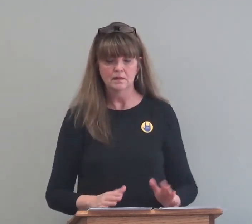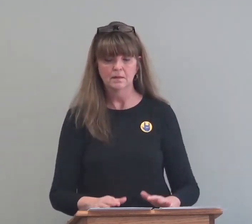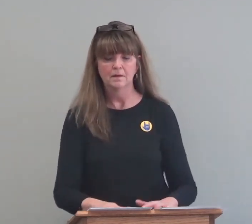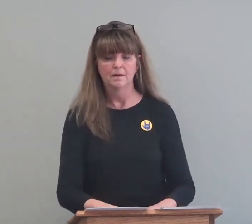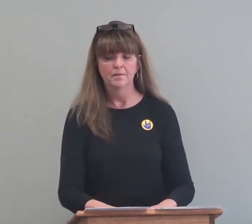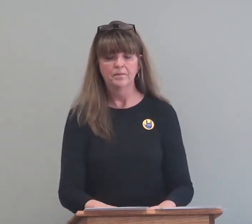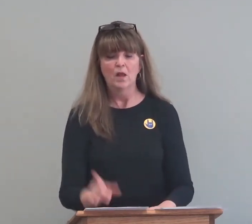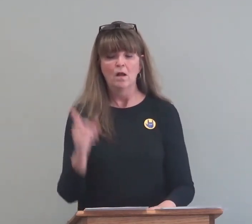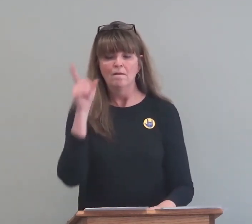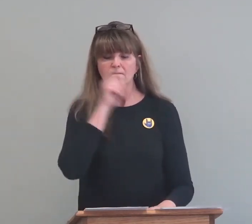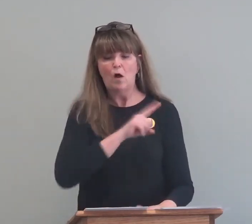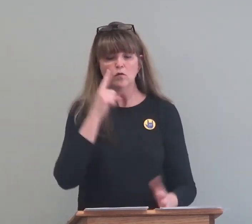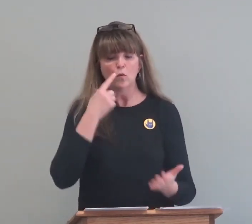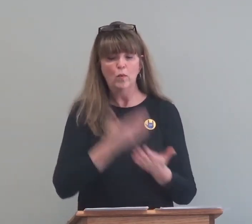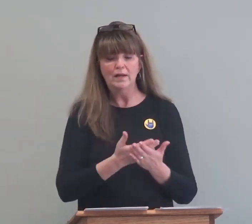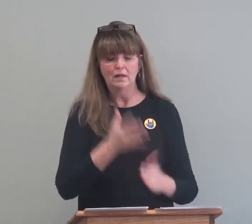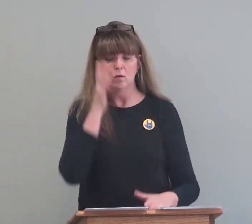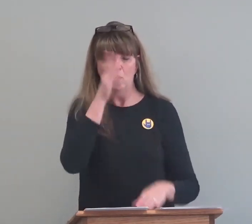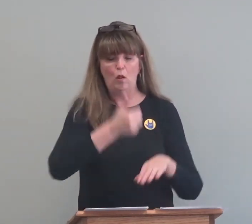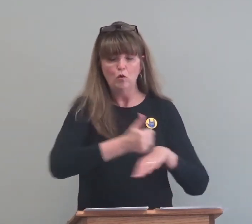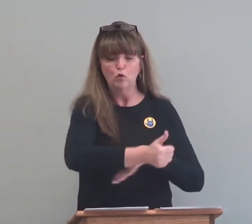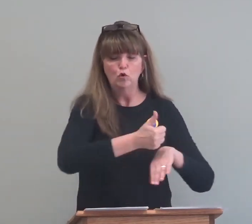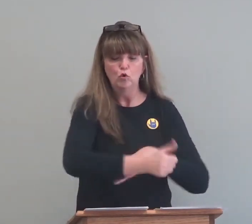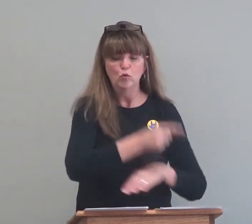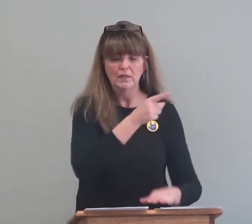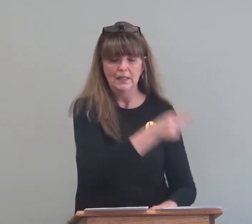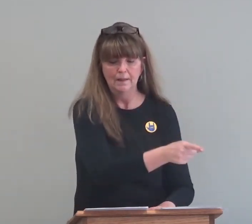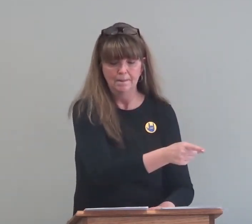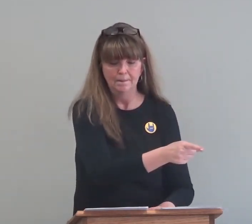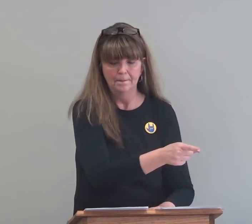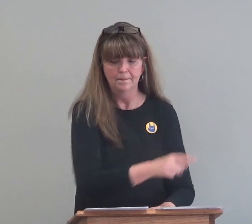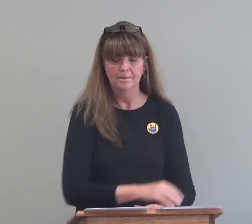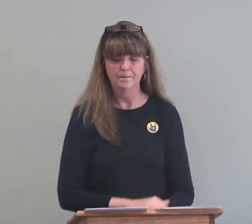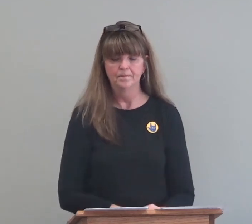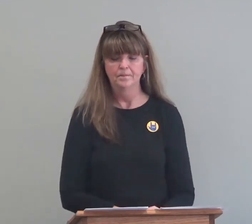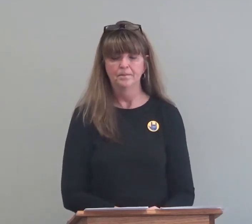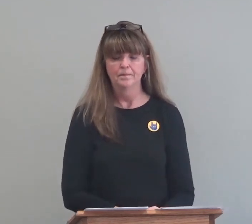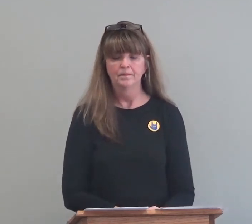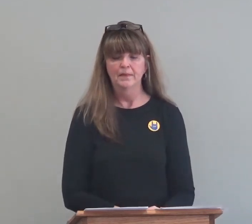and neglected by his disciples. False witnesses will accuse him.